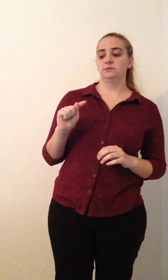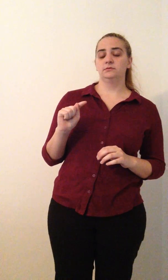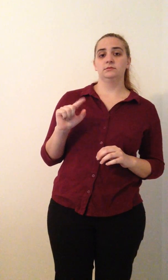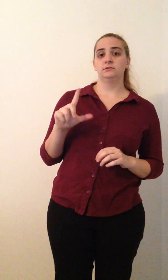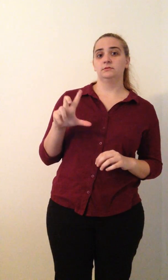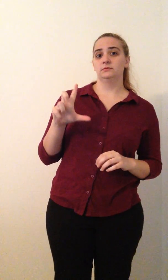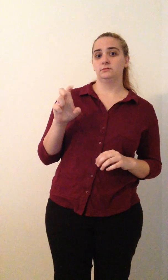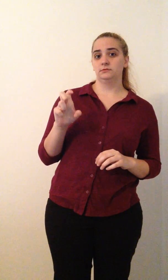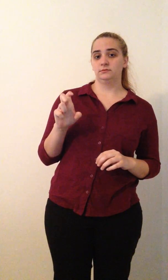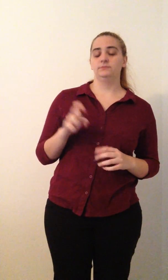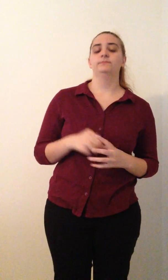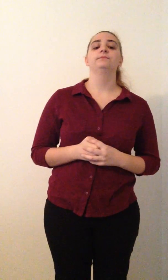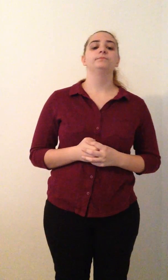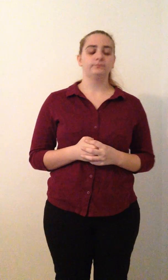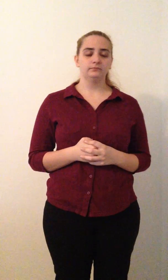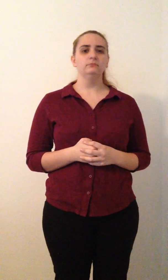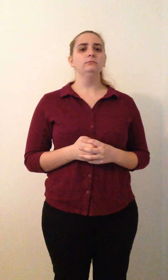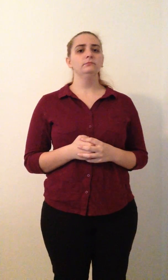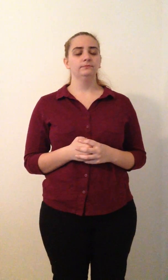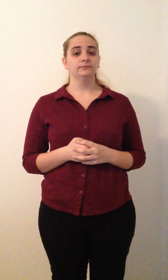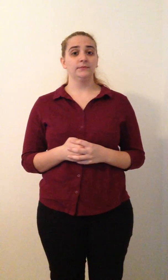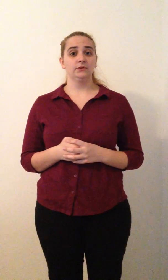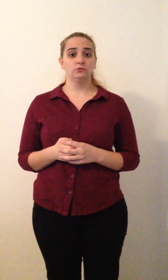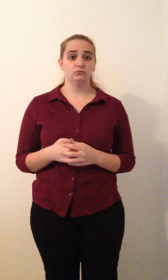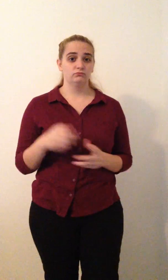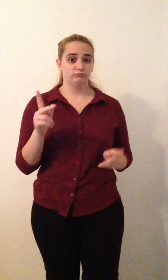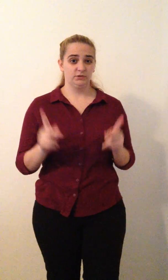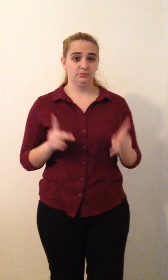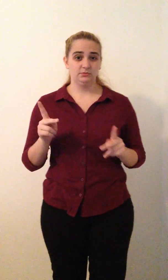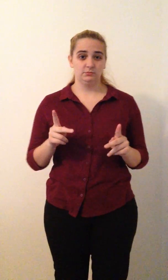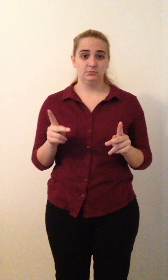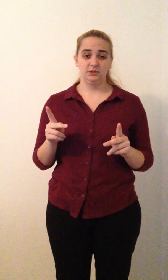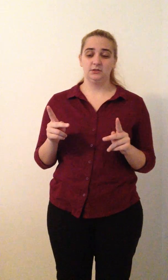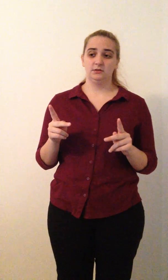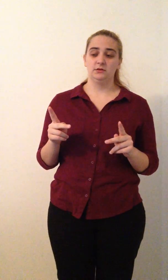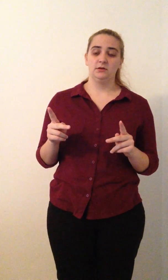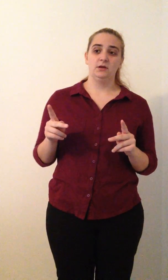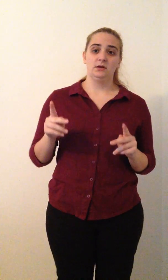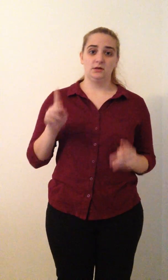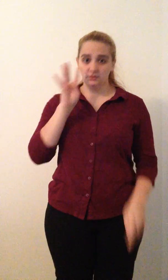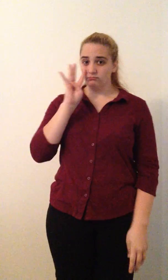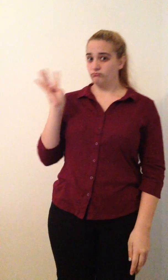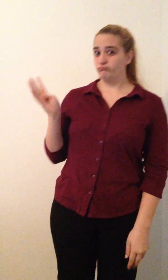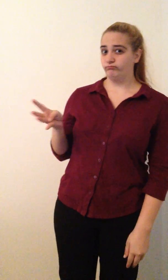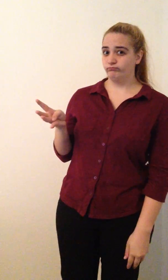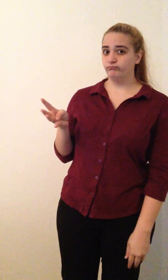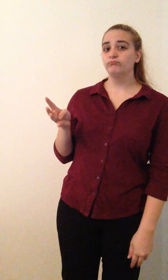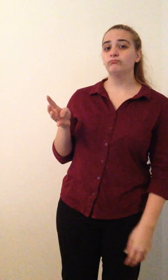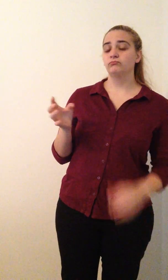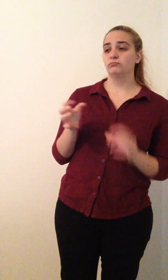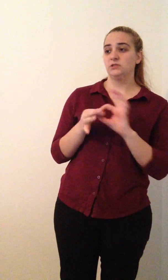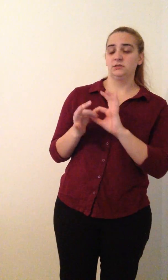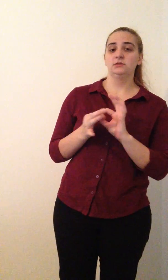So, people that have an avoidant attachment style tend not to trust other